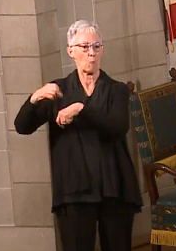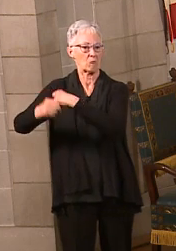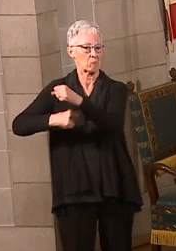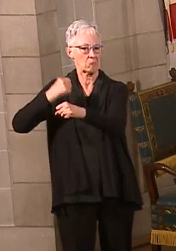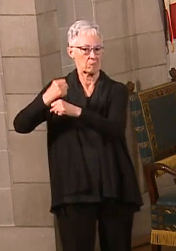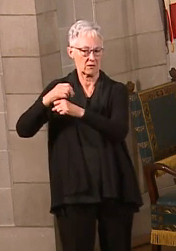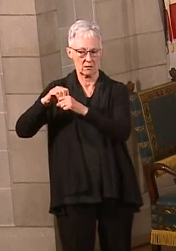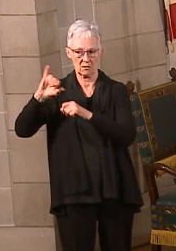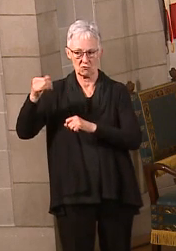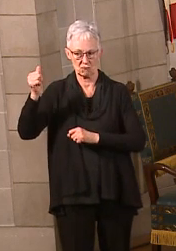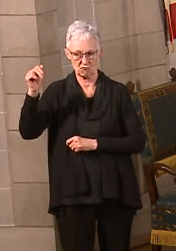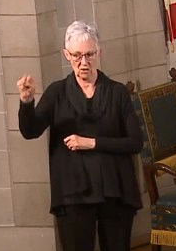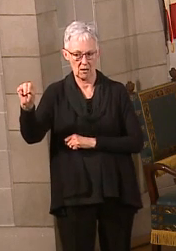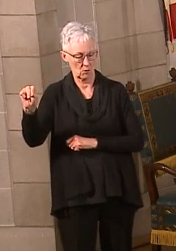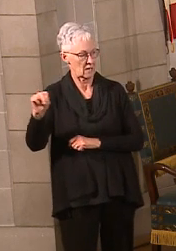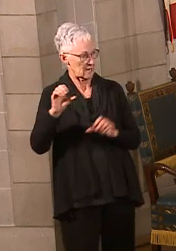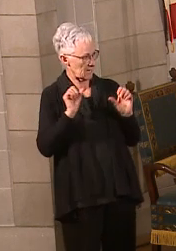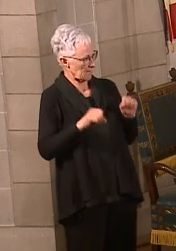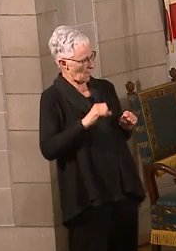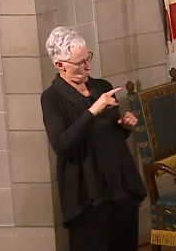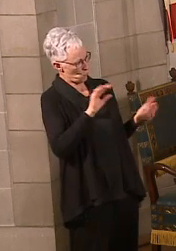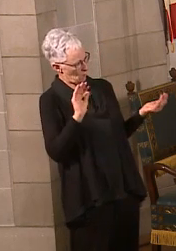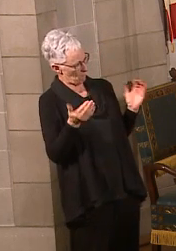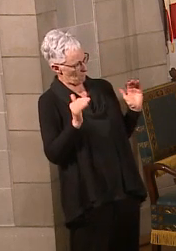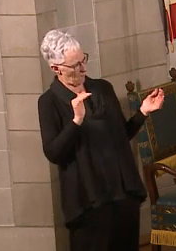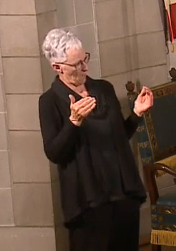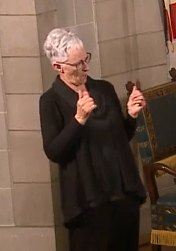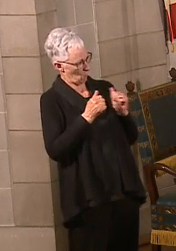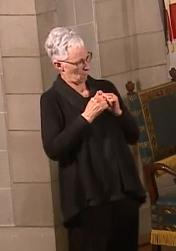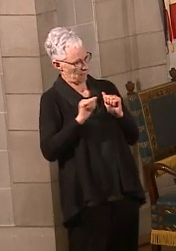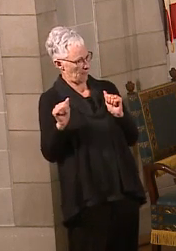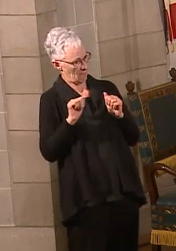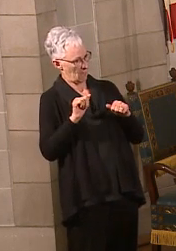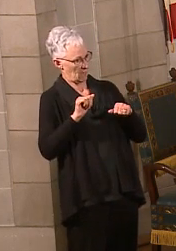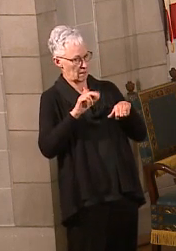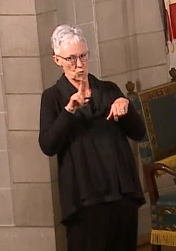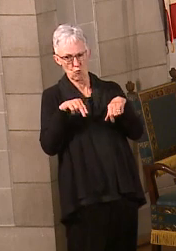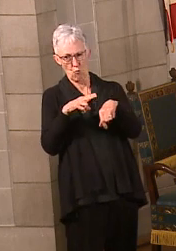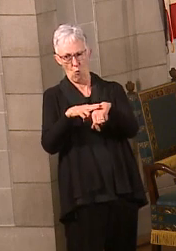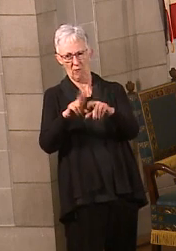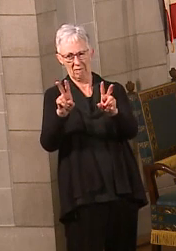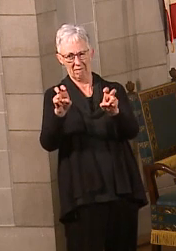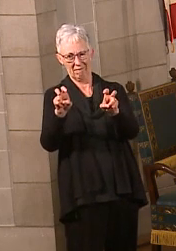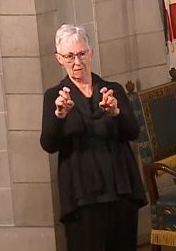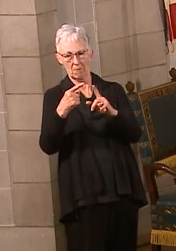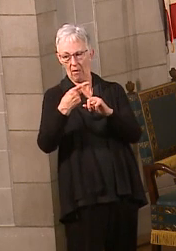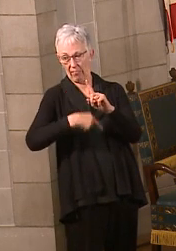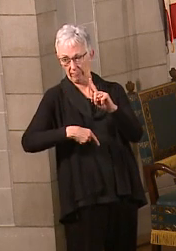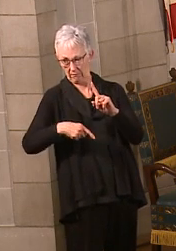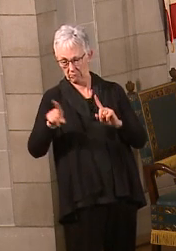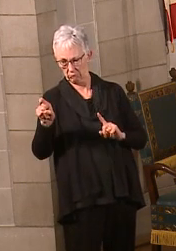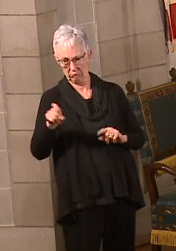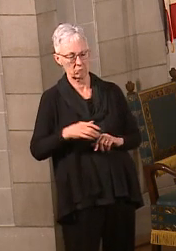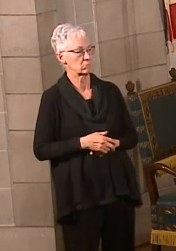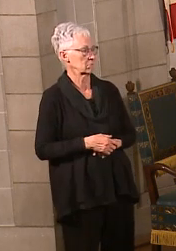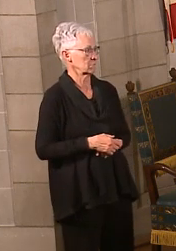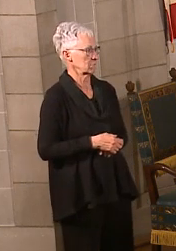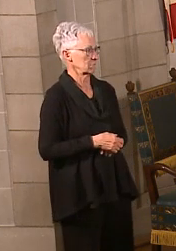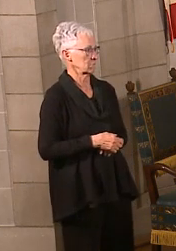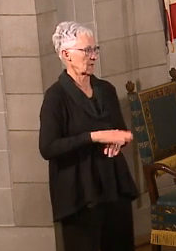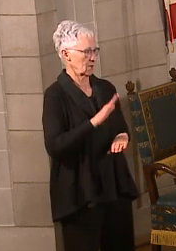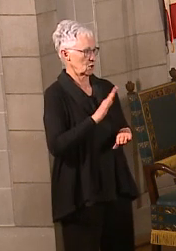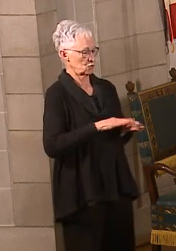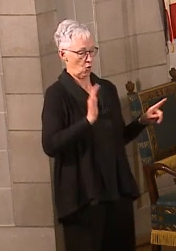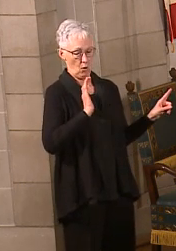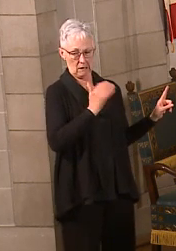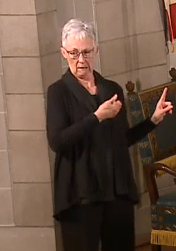compared to 3.2 million? I don't have all the numbers in front of me. It's published on our website, so that's